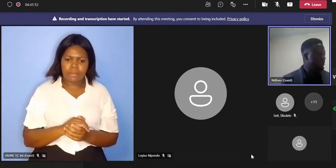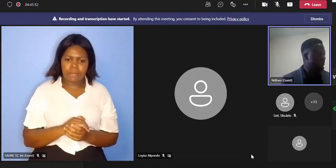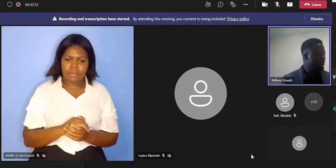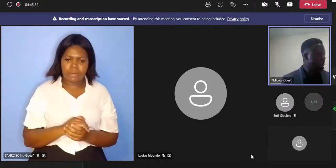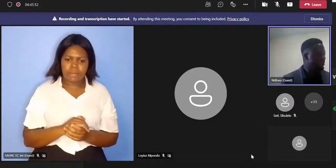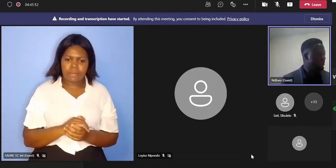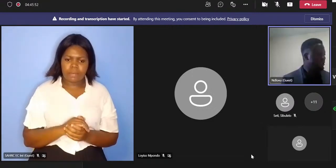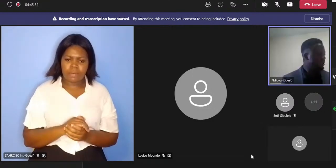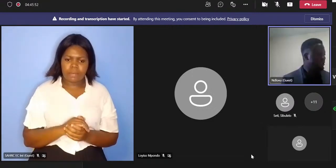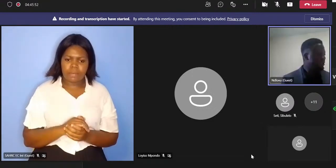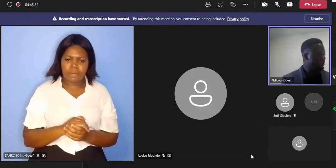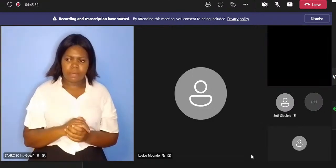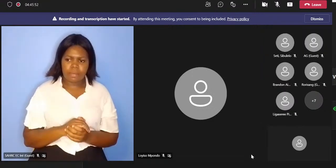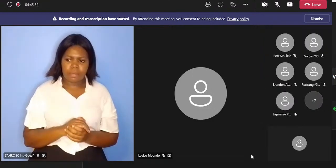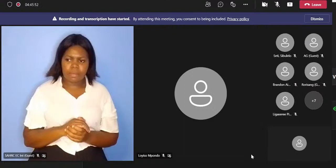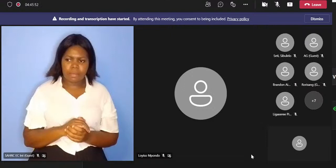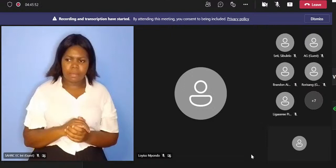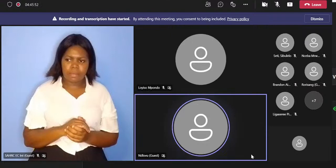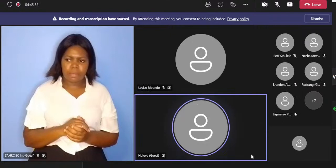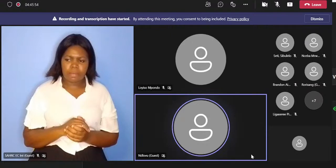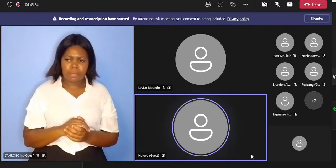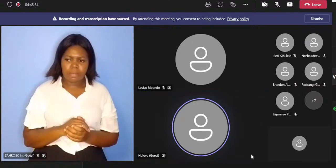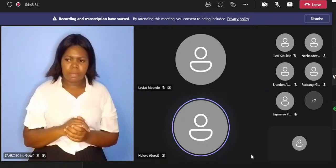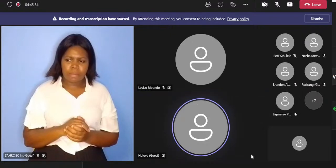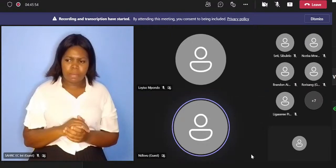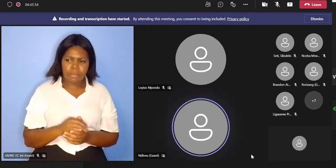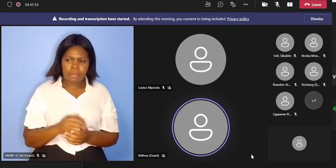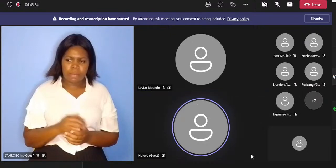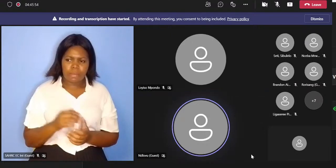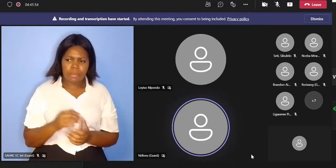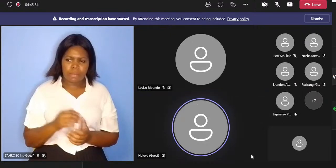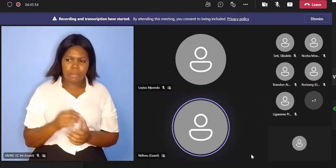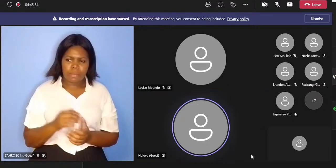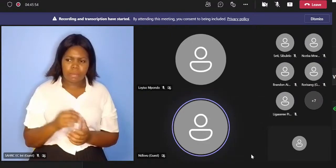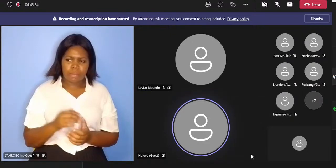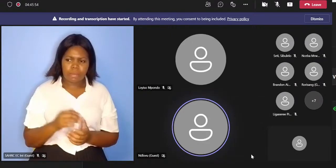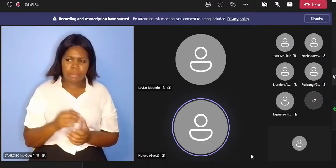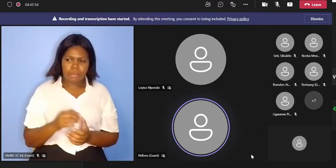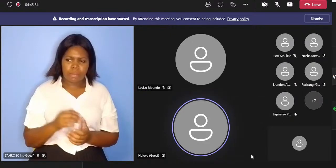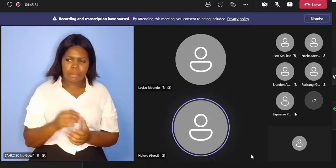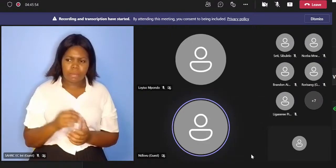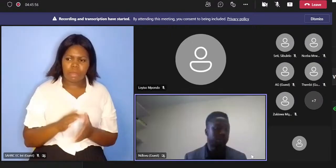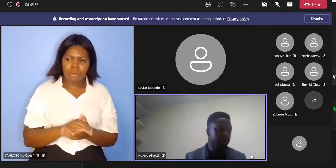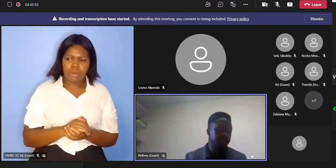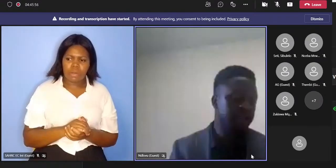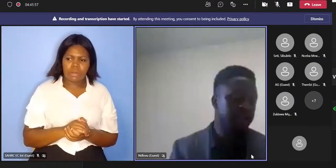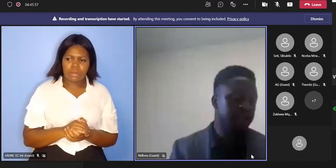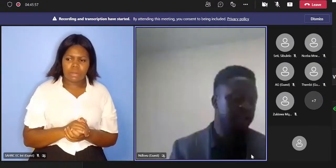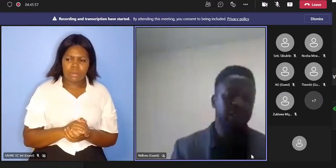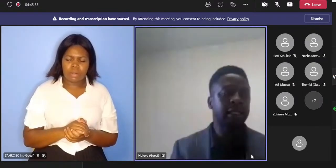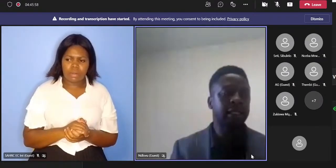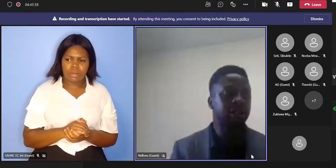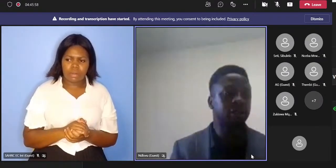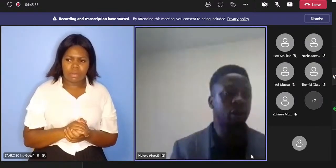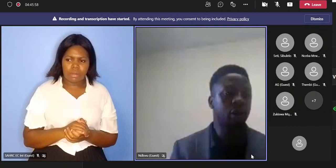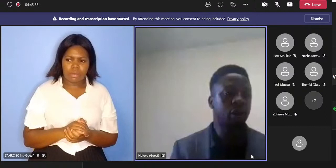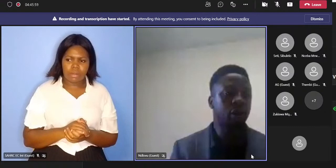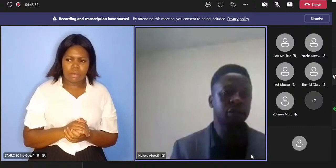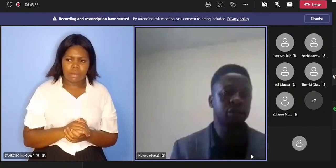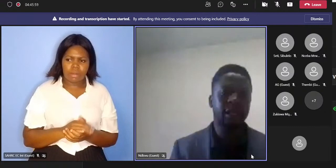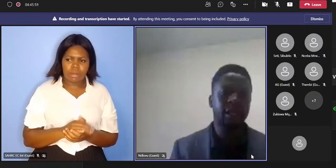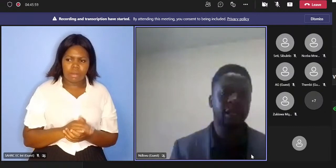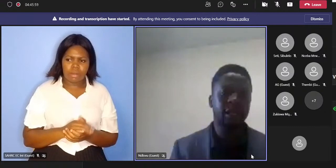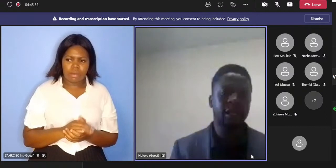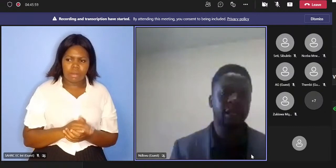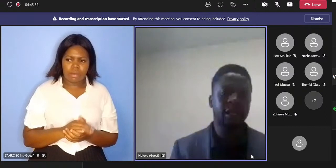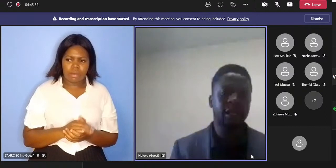complex issue. It's not something that is very easy to respond to. But maybe let me say this, that earlier I said to us to say that